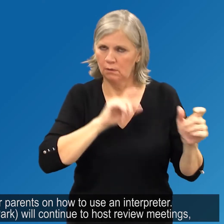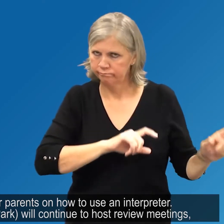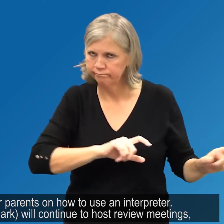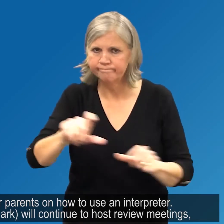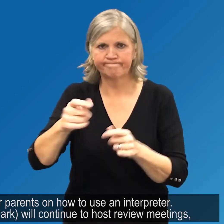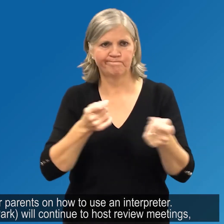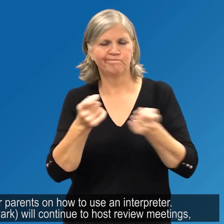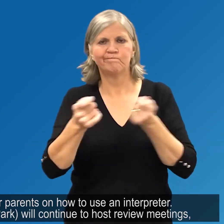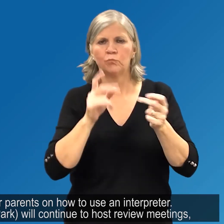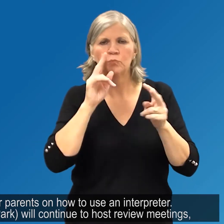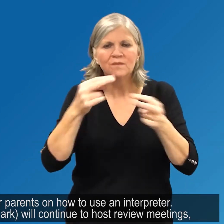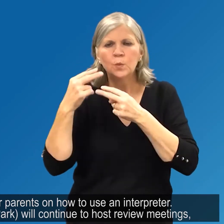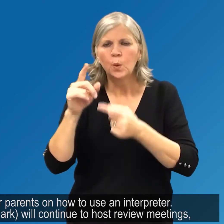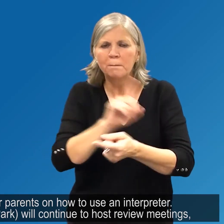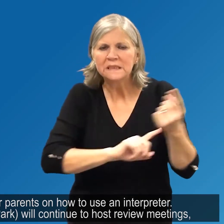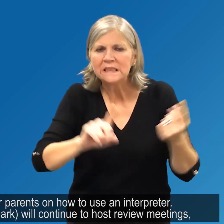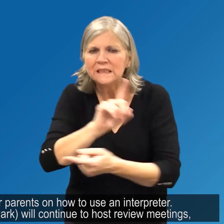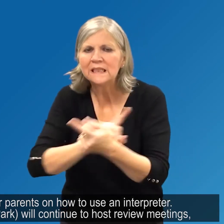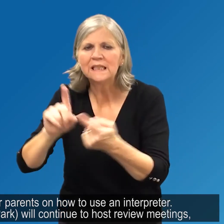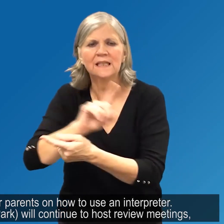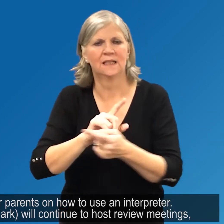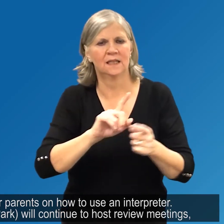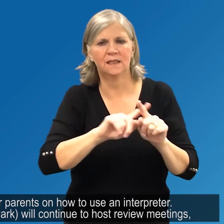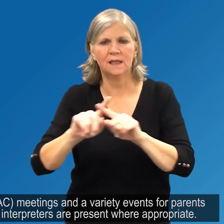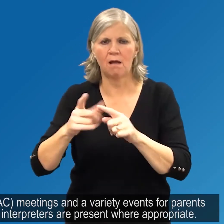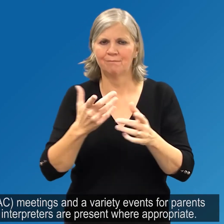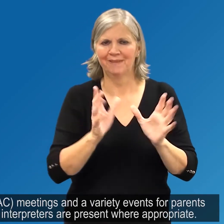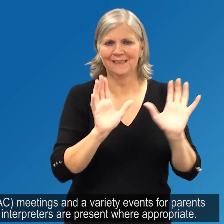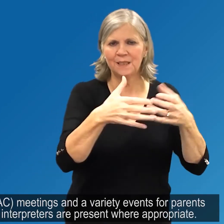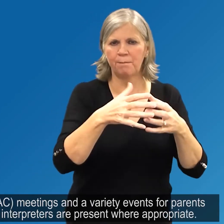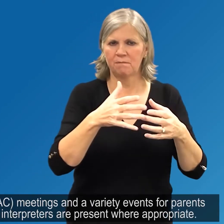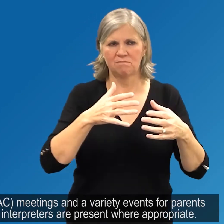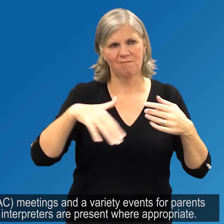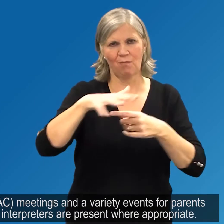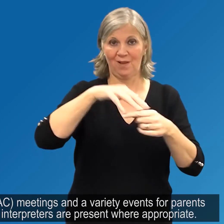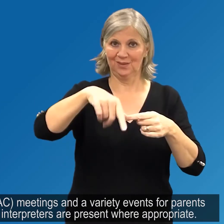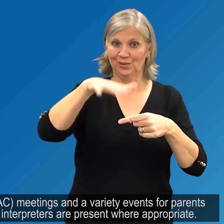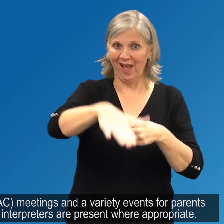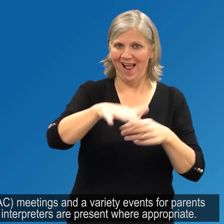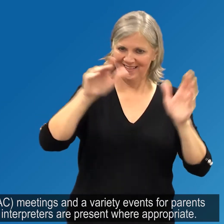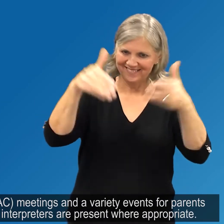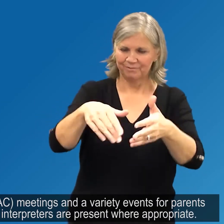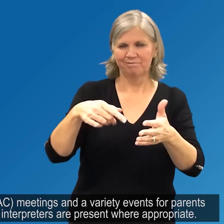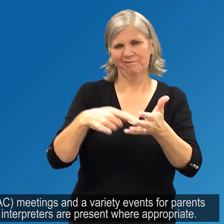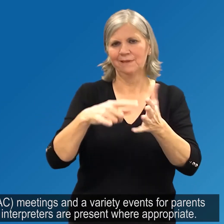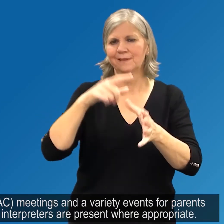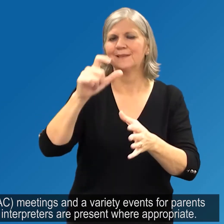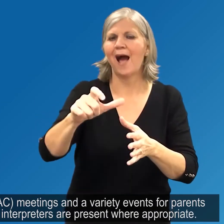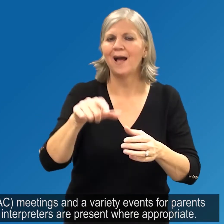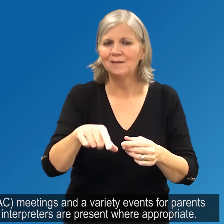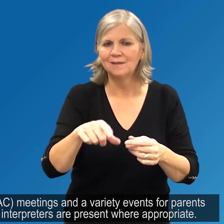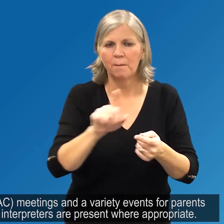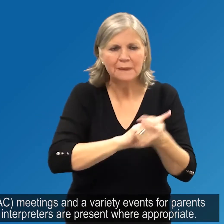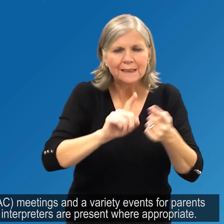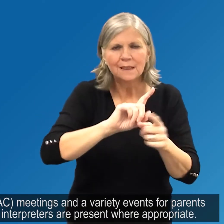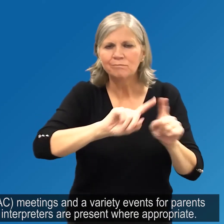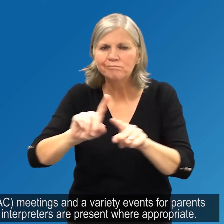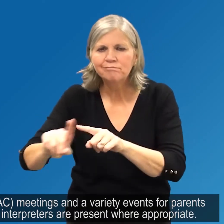Team Around the Child (TAC) meetings, and a variety of events for parents to attend, ensuring BSL interpreters are present